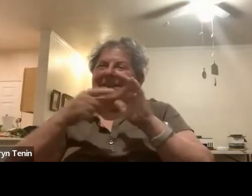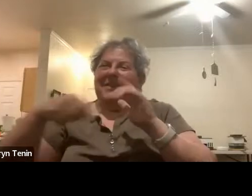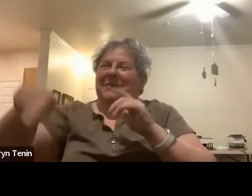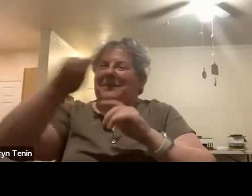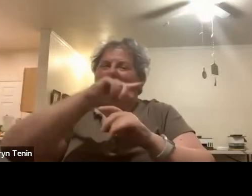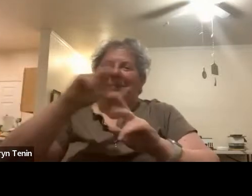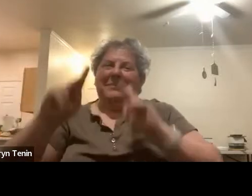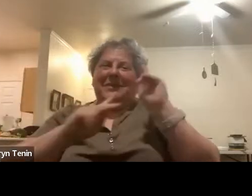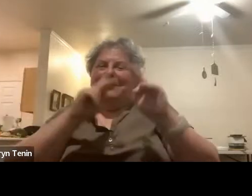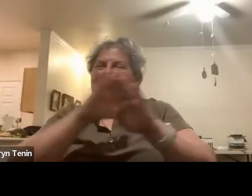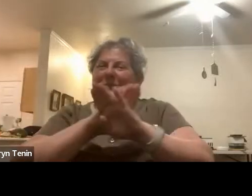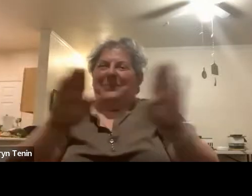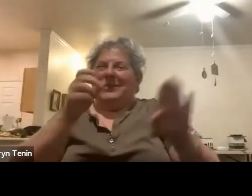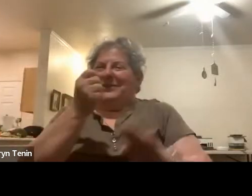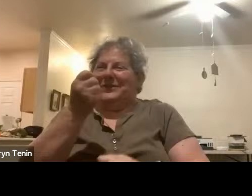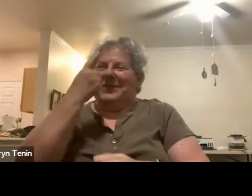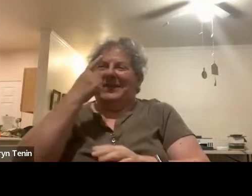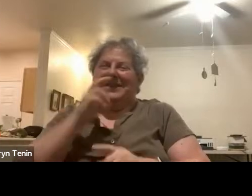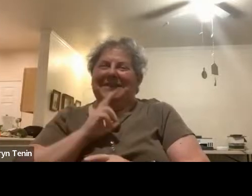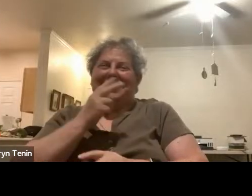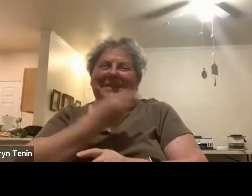homes.